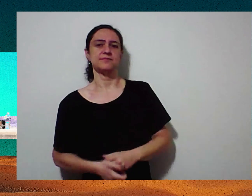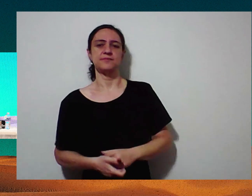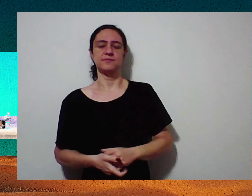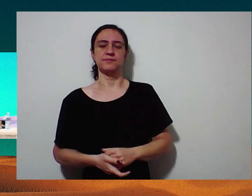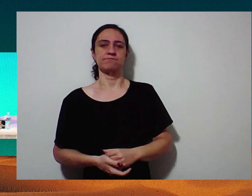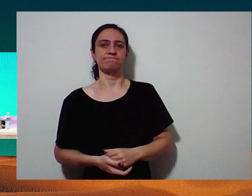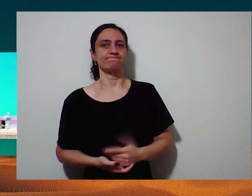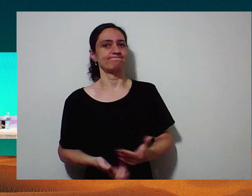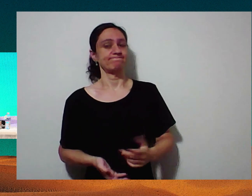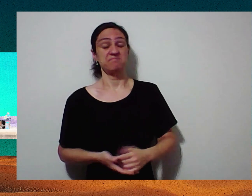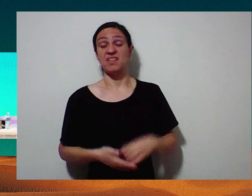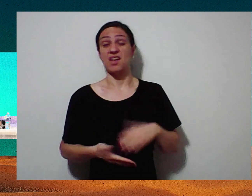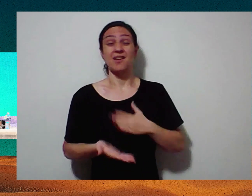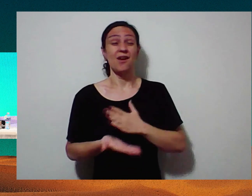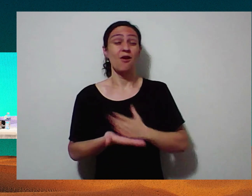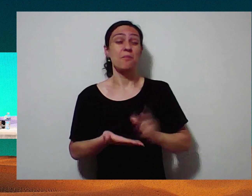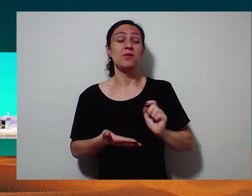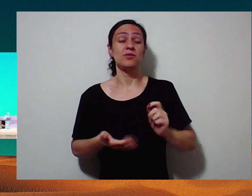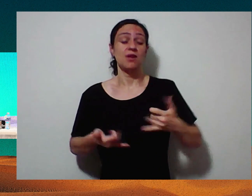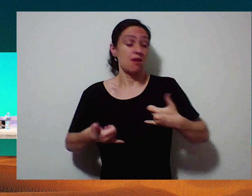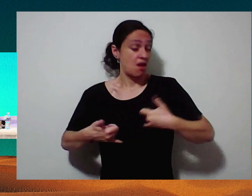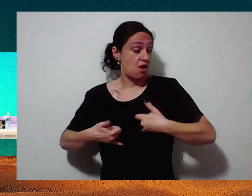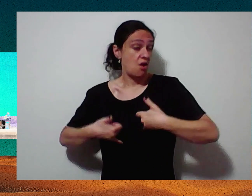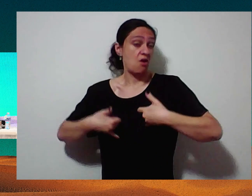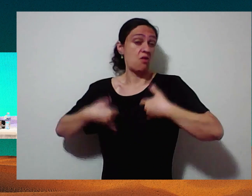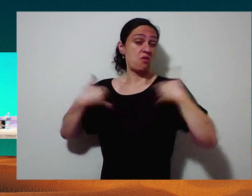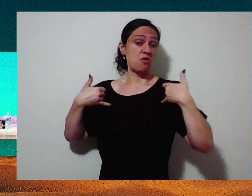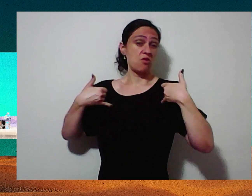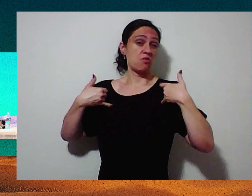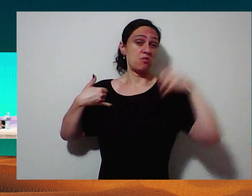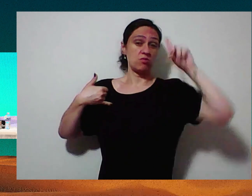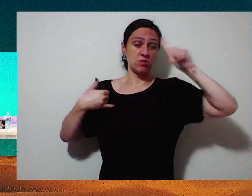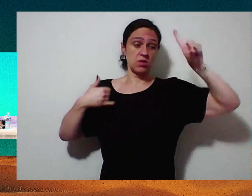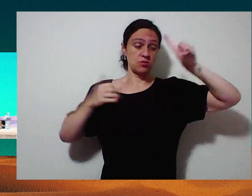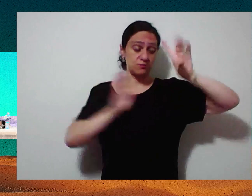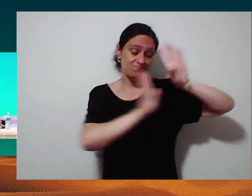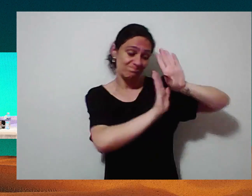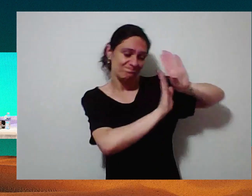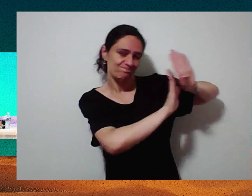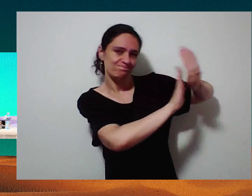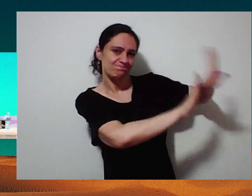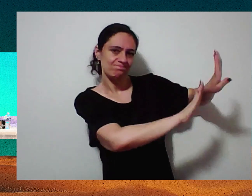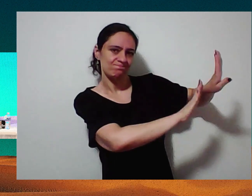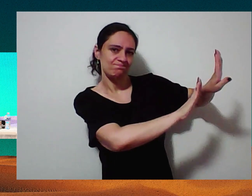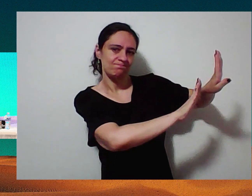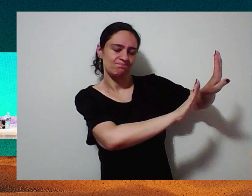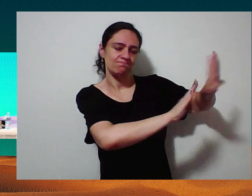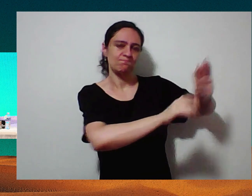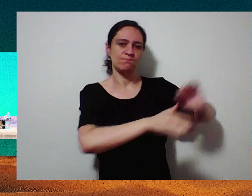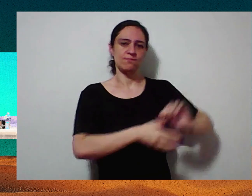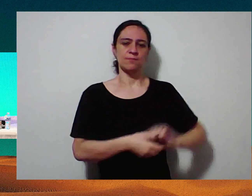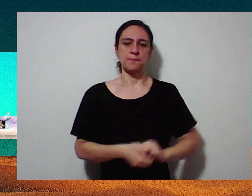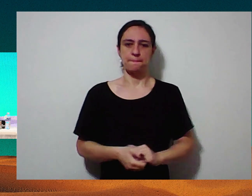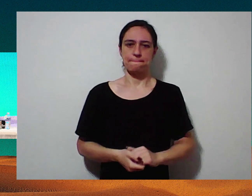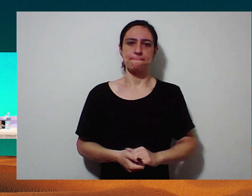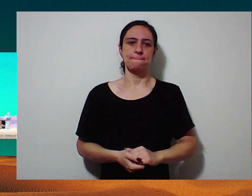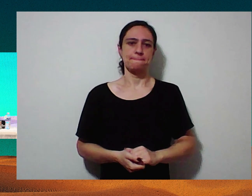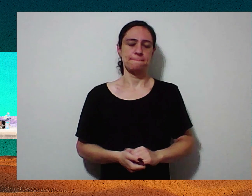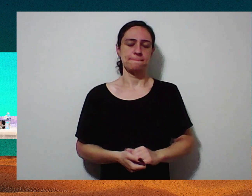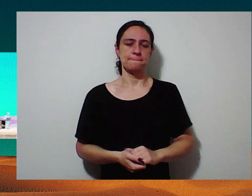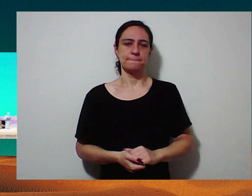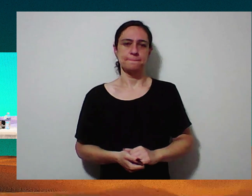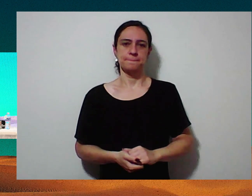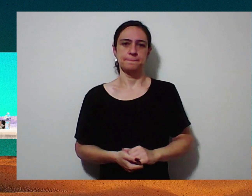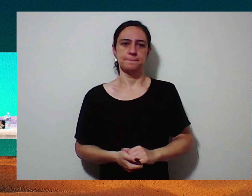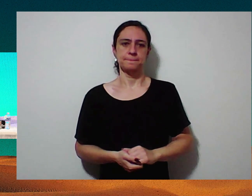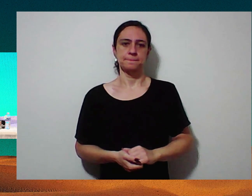aparecer no seu coração, a bênção de Deus se retira de você. Saints, when pride comes in your heart, the blessing of the Lord is going to be removed. Por isso, from you.